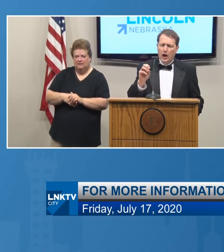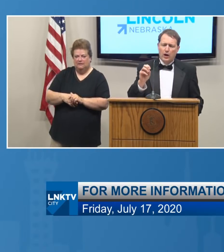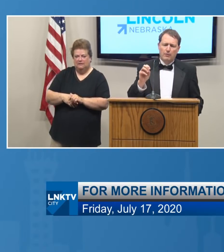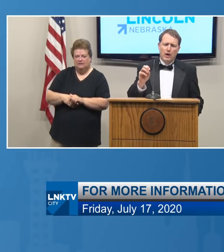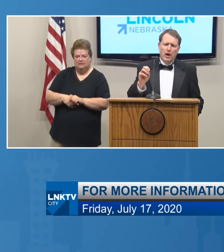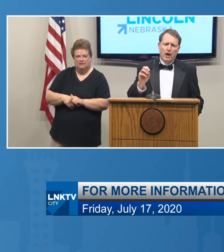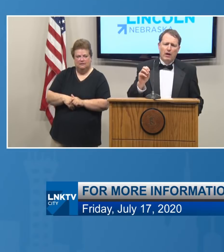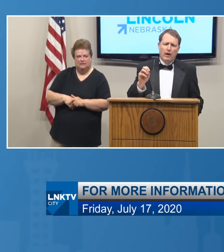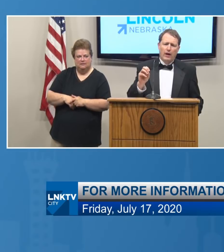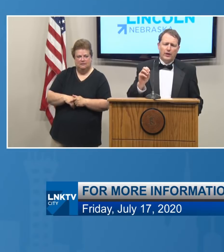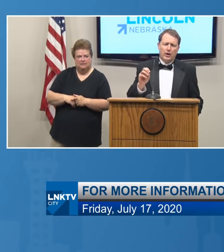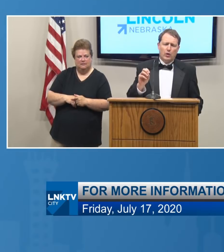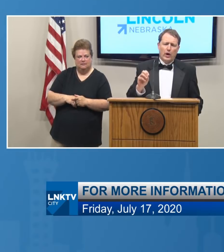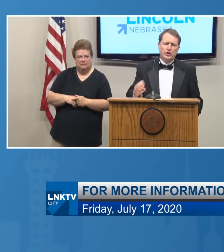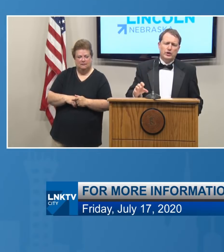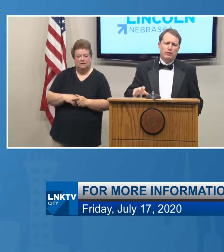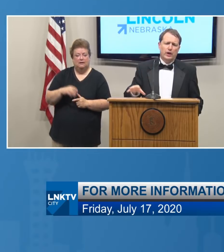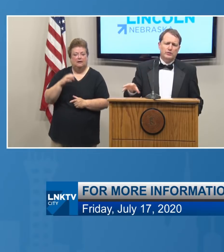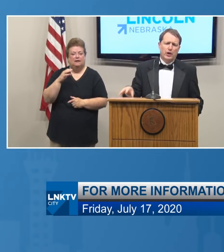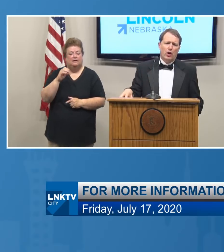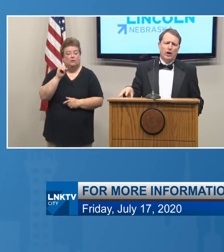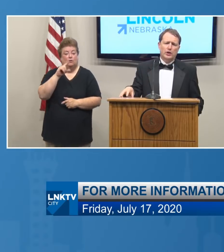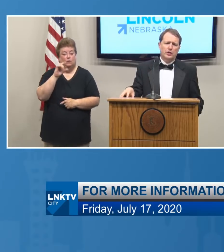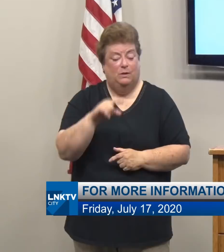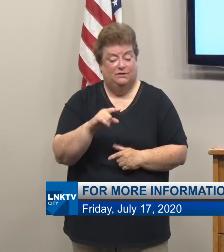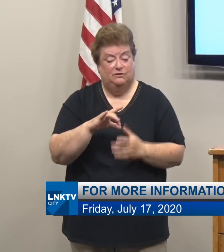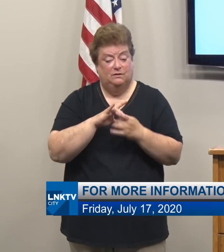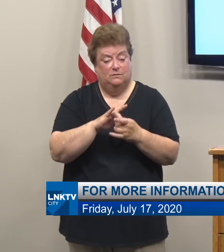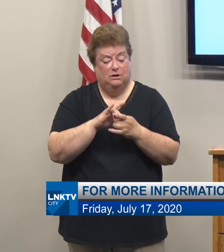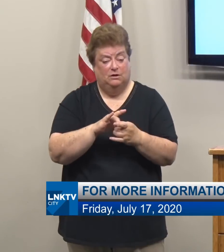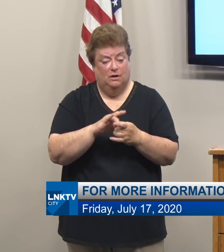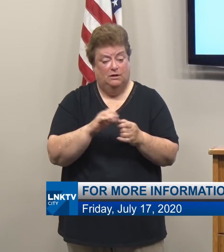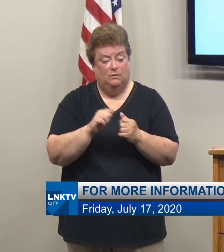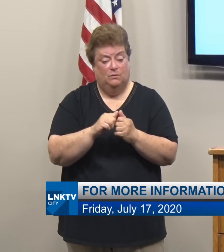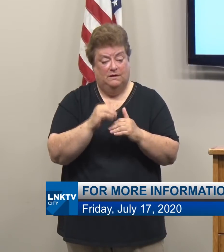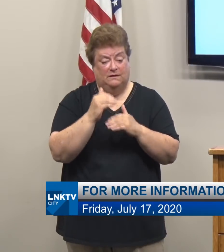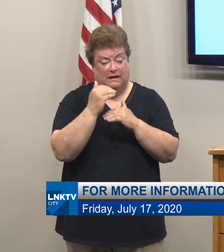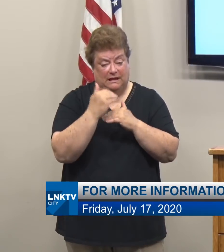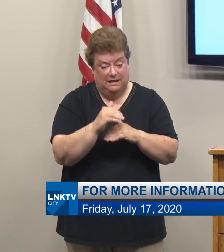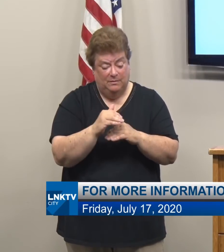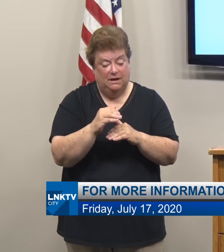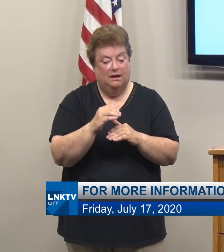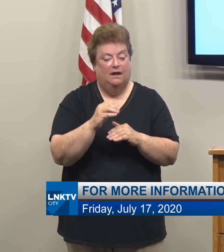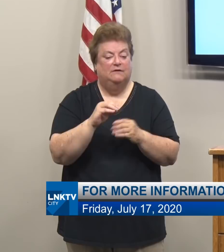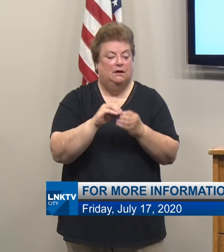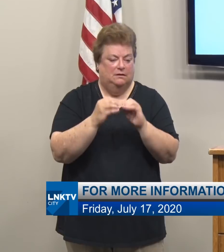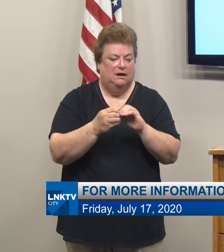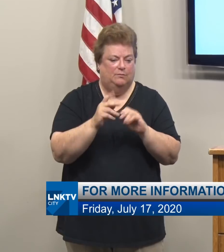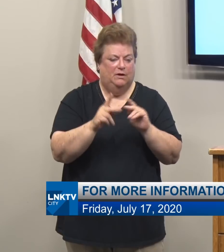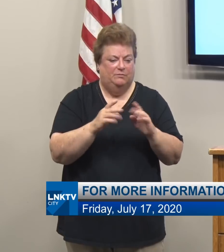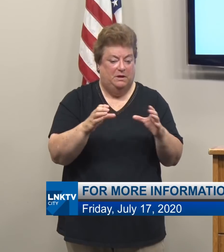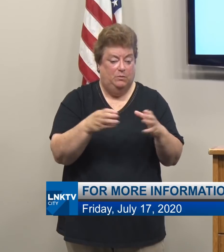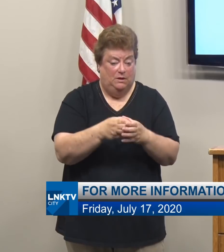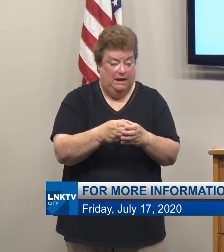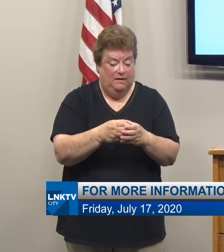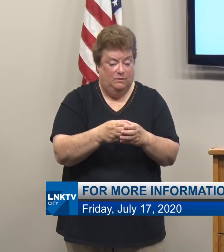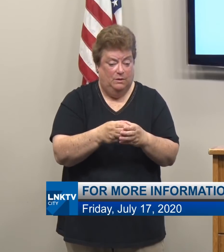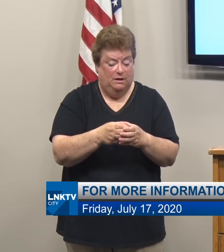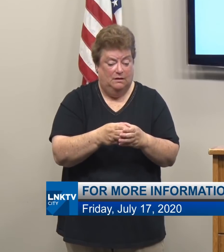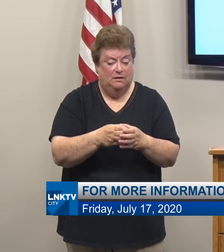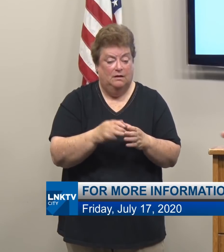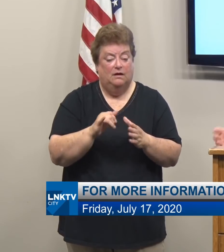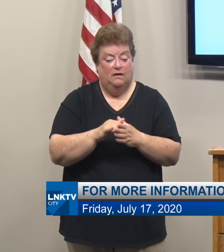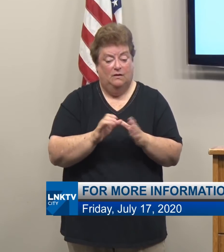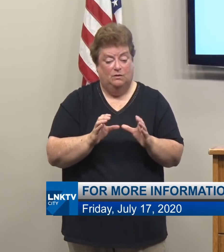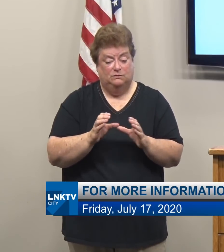here. If the question is regarding to the limit on gatherings, those gatherings, as we